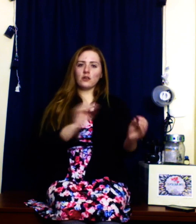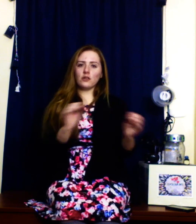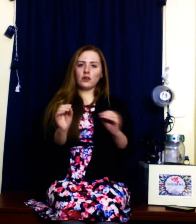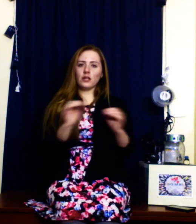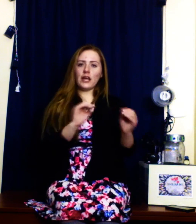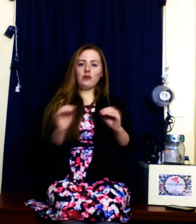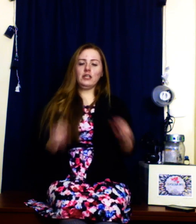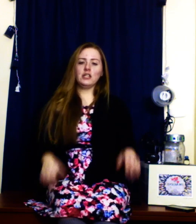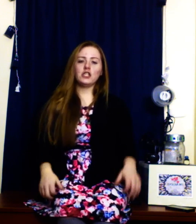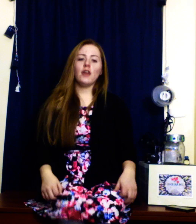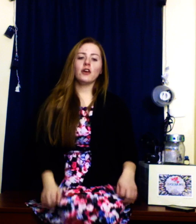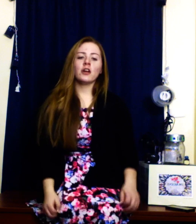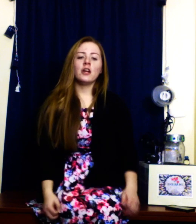they're layering each other.